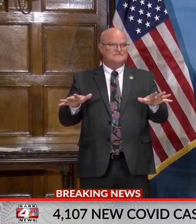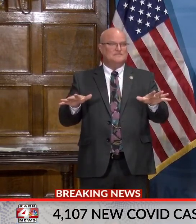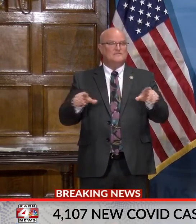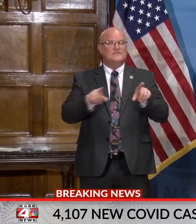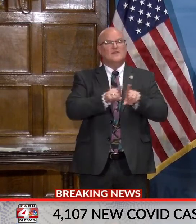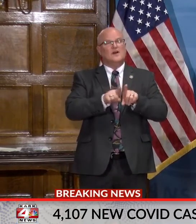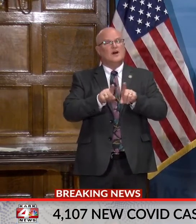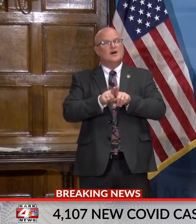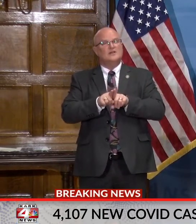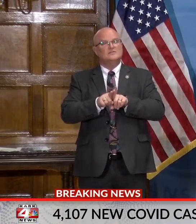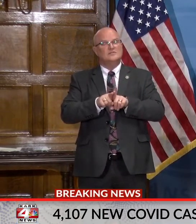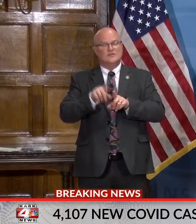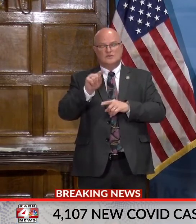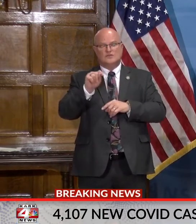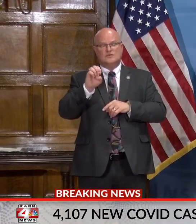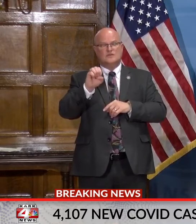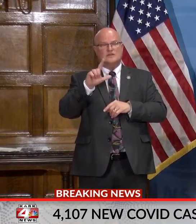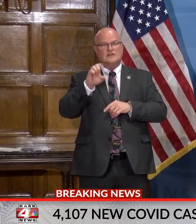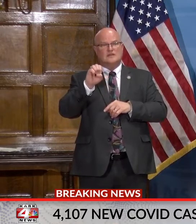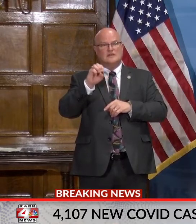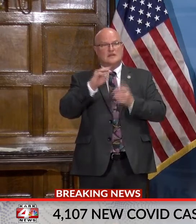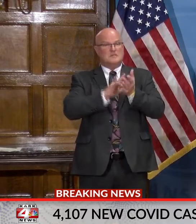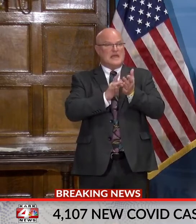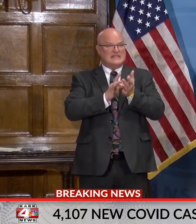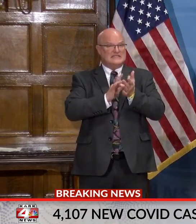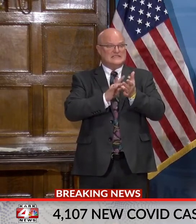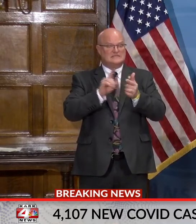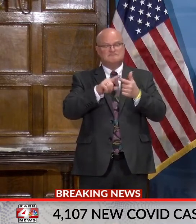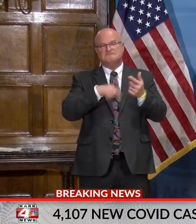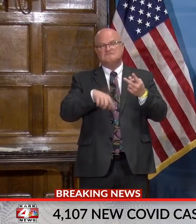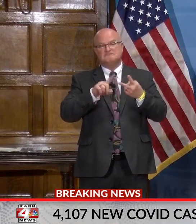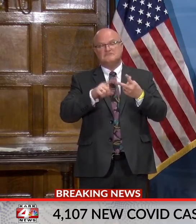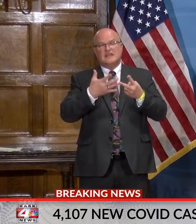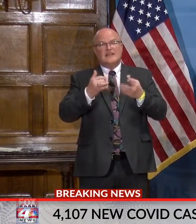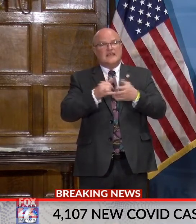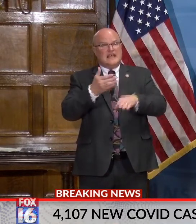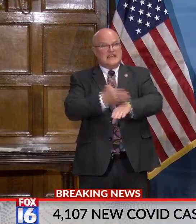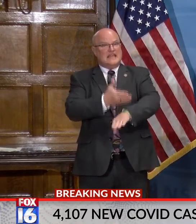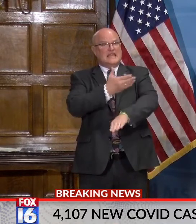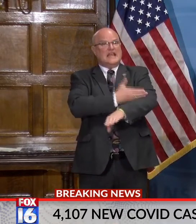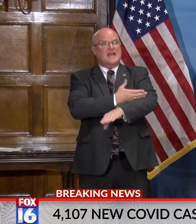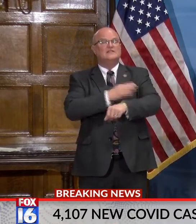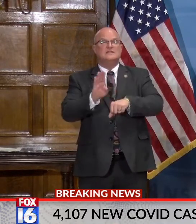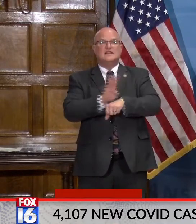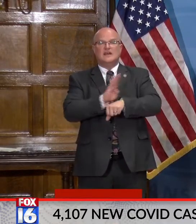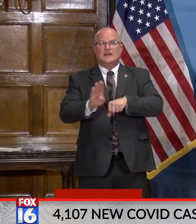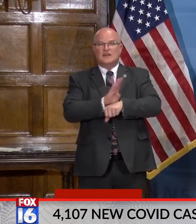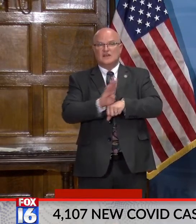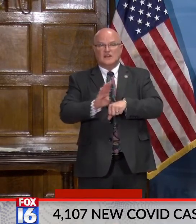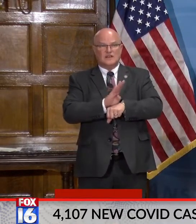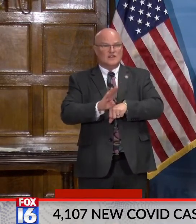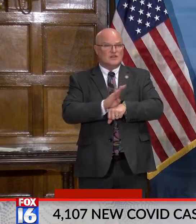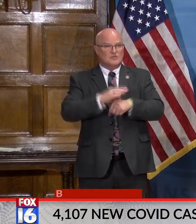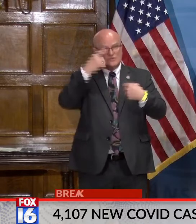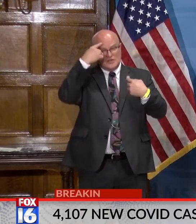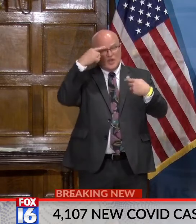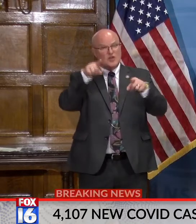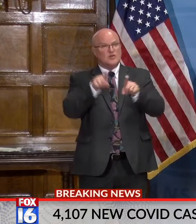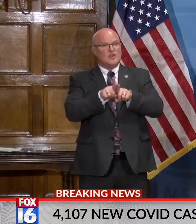Also could be telemedicine, or it could be those things that enhance commercial